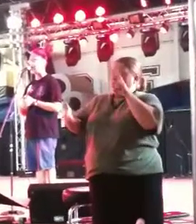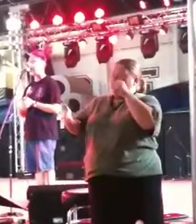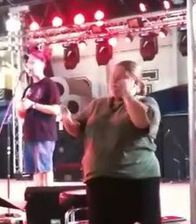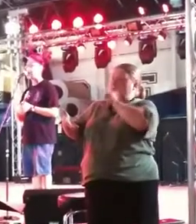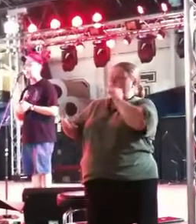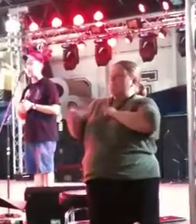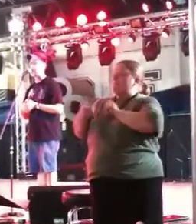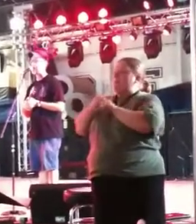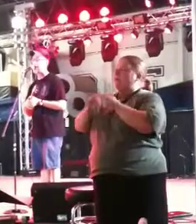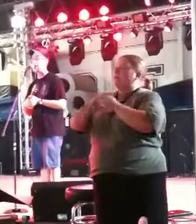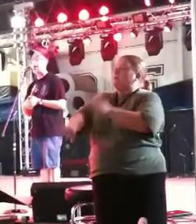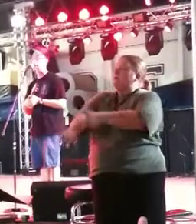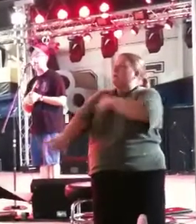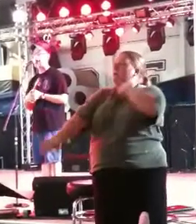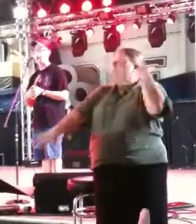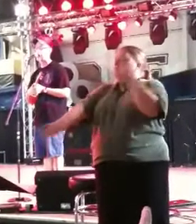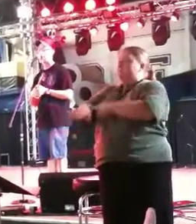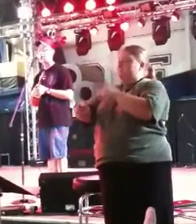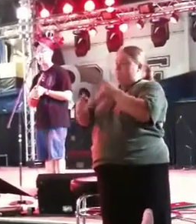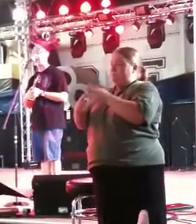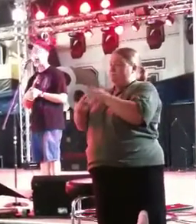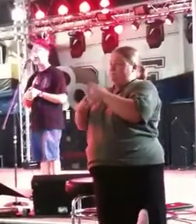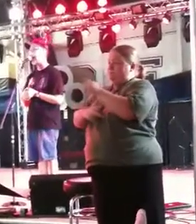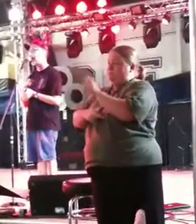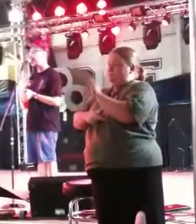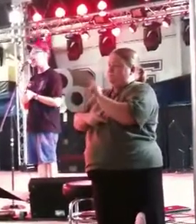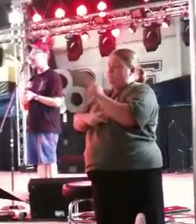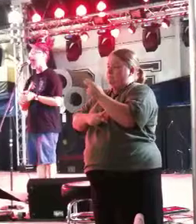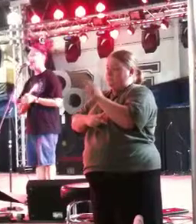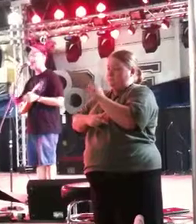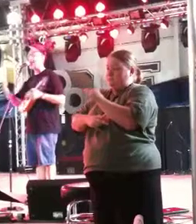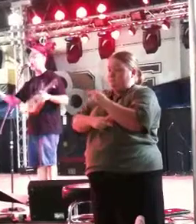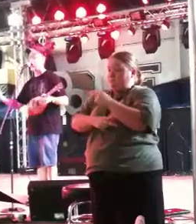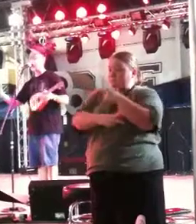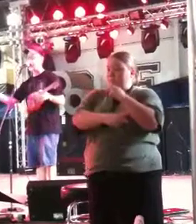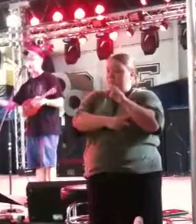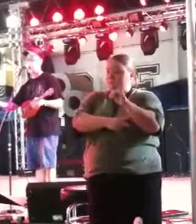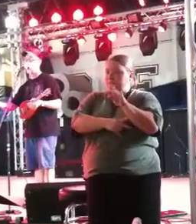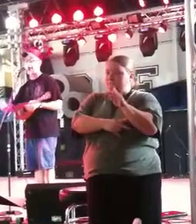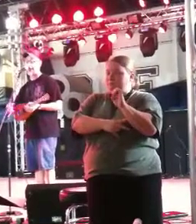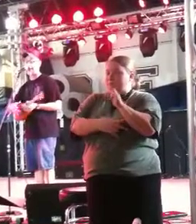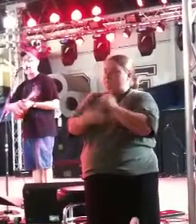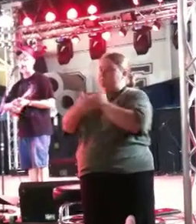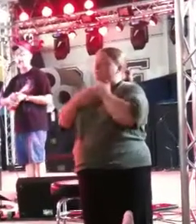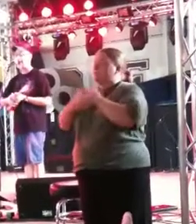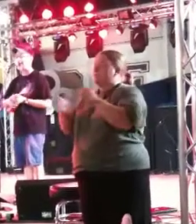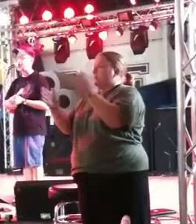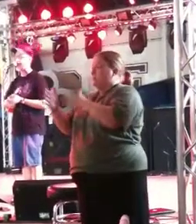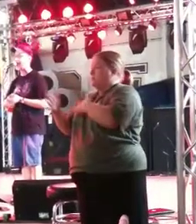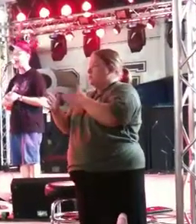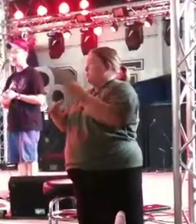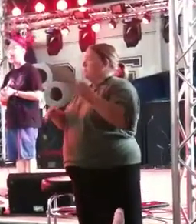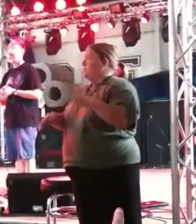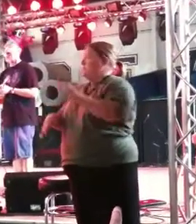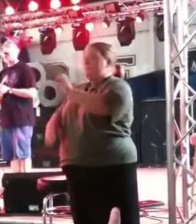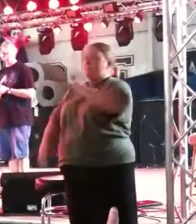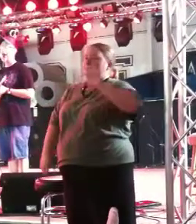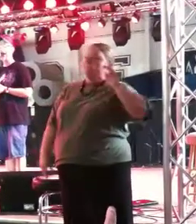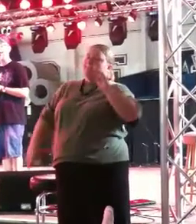have been my friends for a very long time. Their name is Gretchen and Heidi. And they lead worship in the morning in our kids' stage back